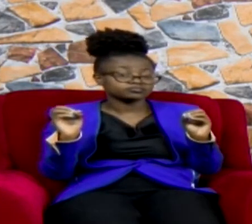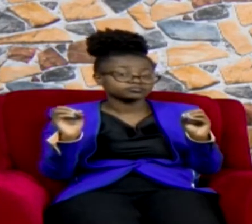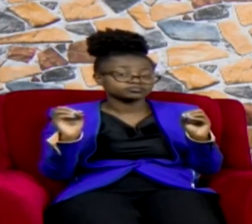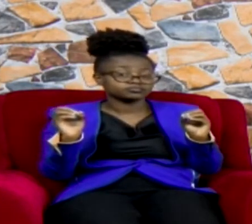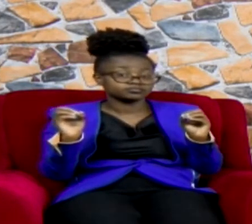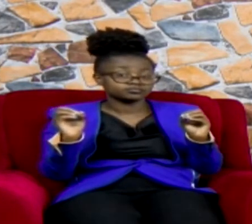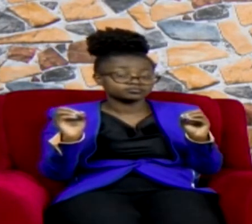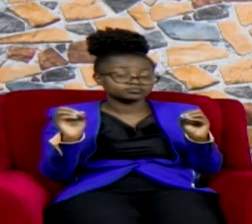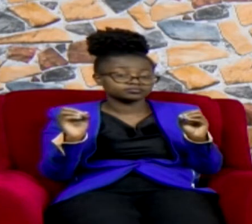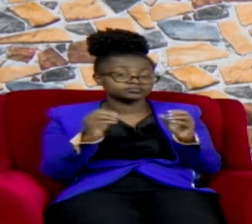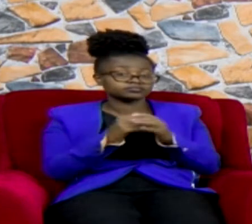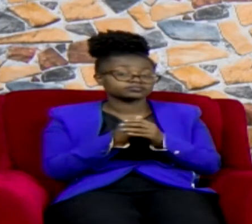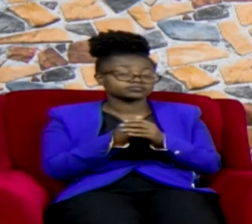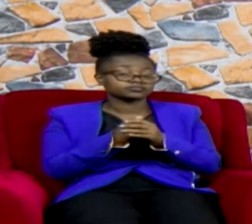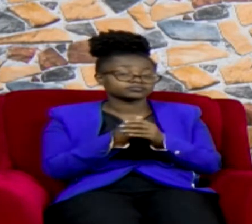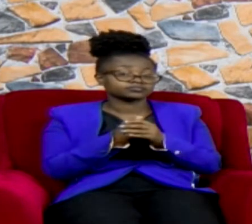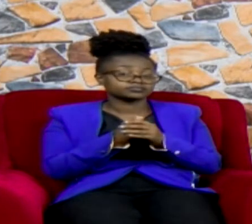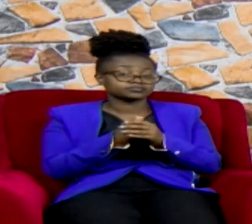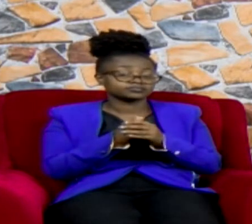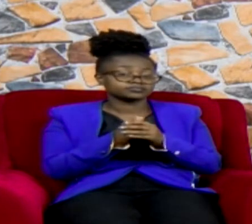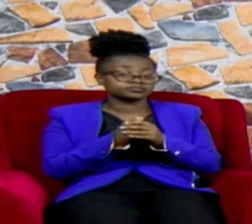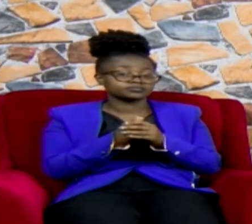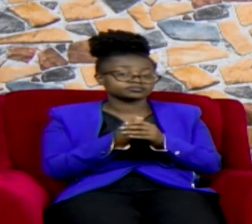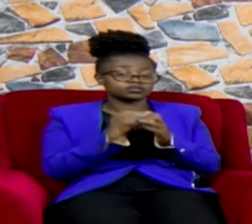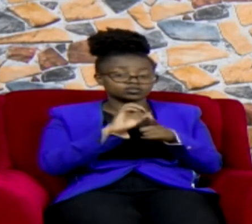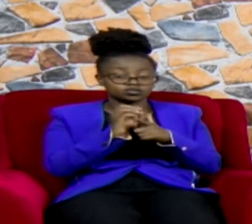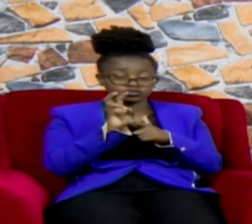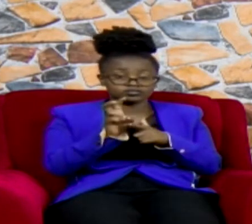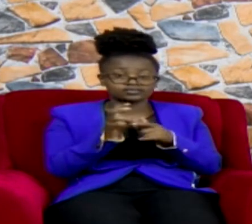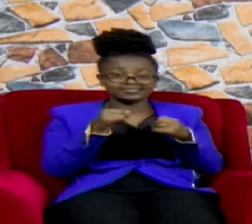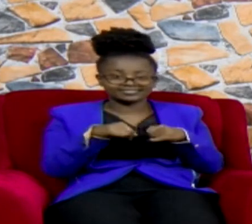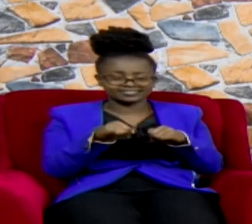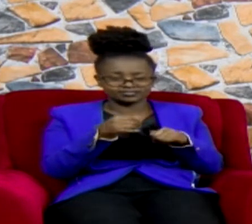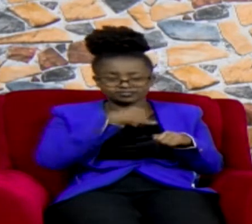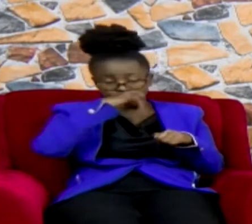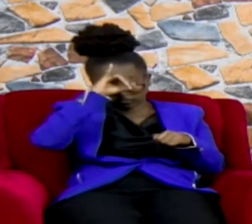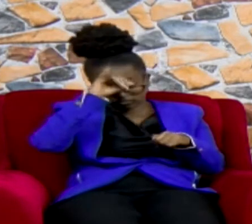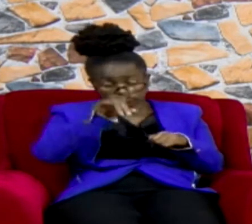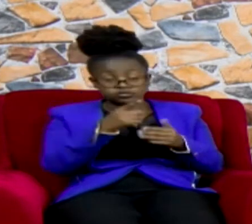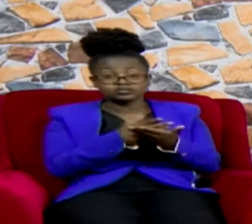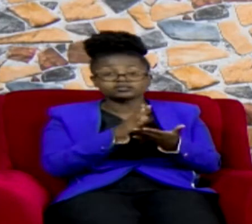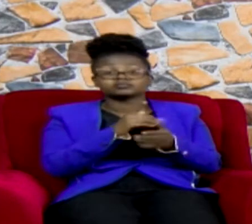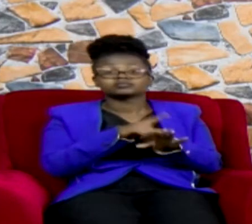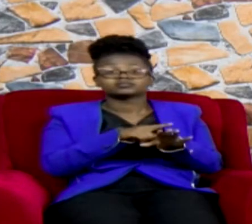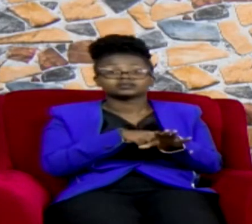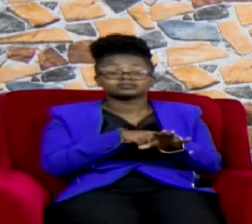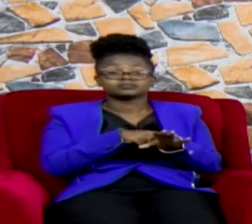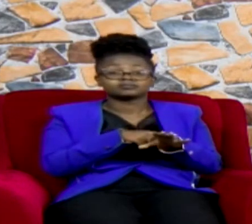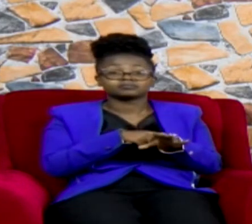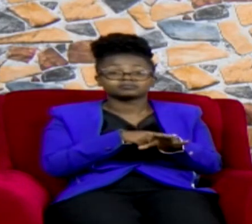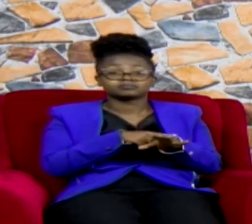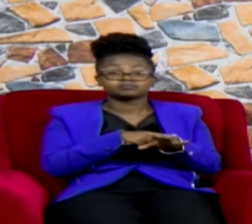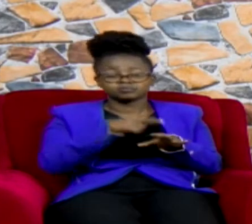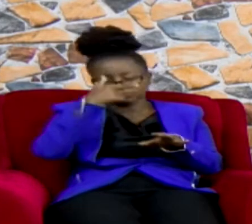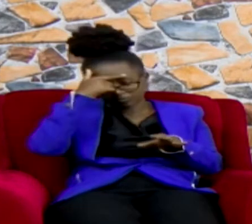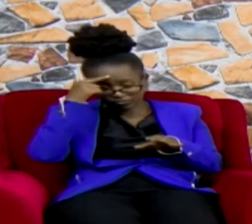being overwhelmed. So, or you see that they are trying to ignore you sometimes. Sometimes they turn. So it's just